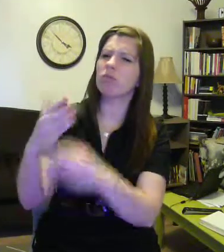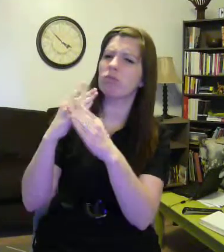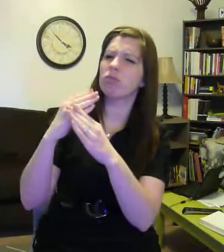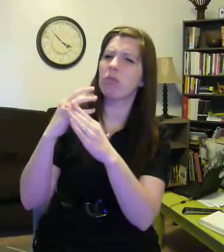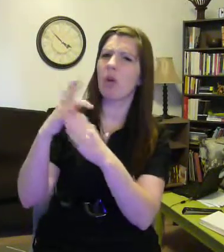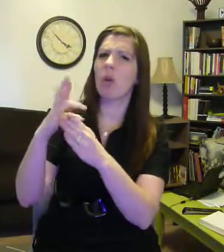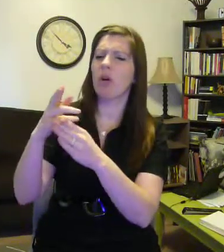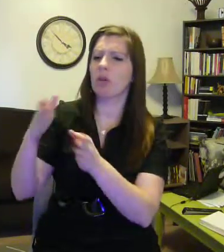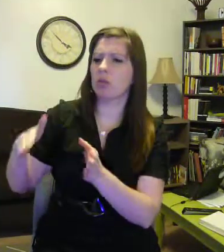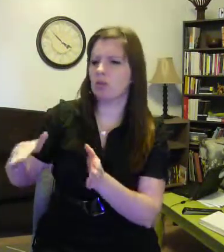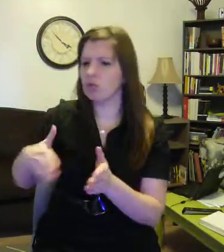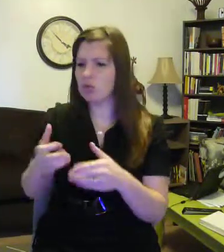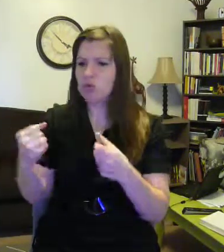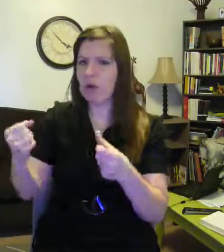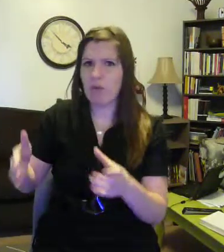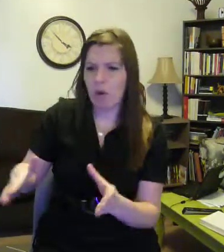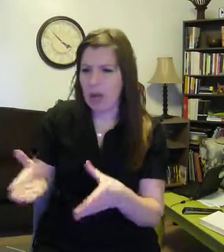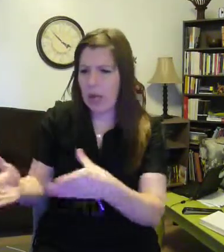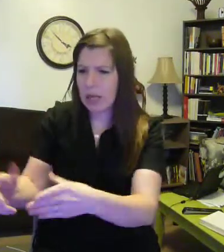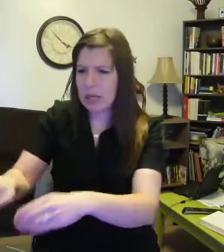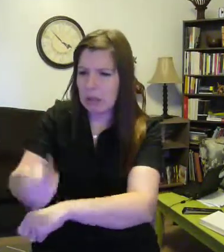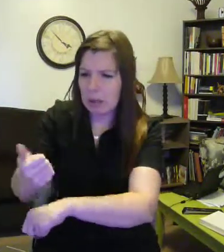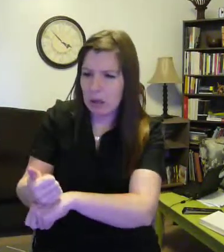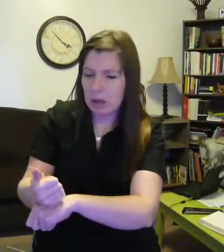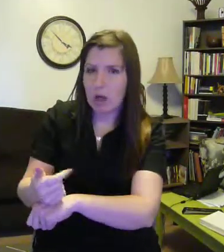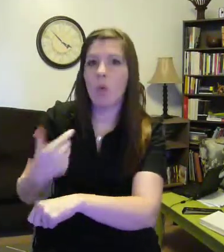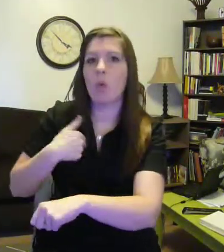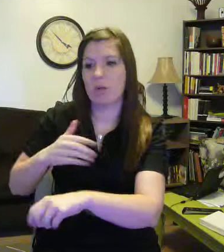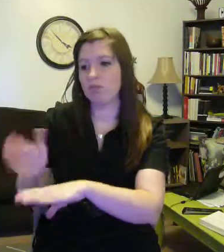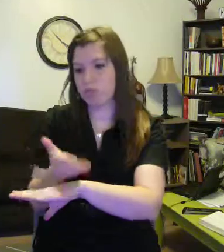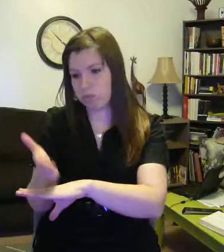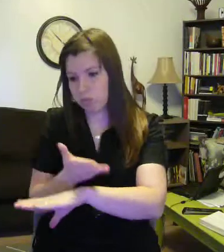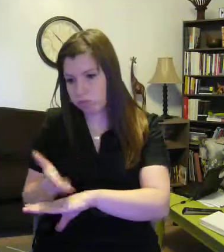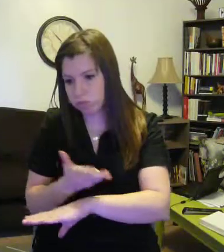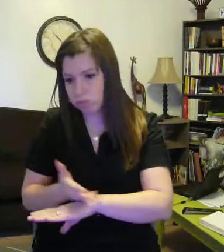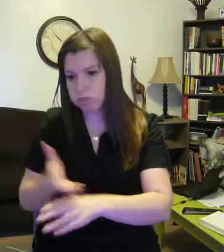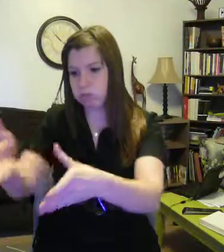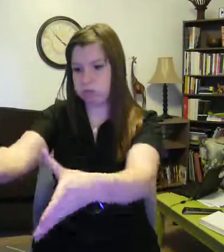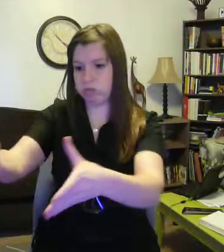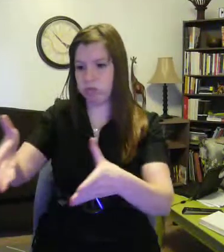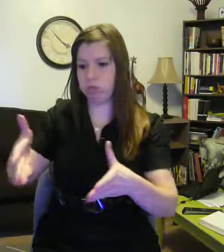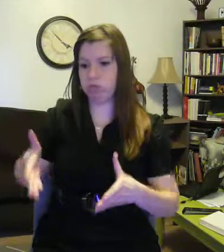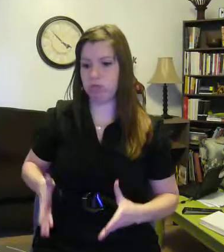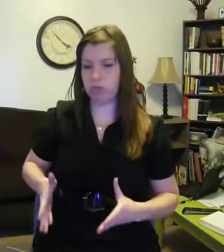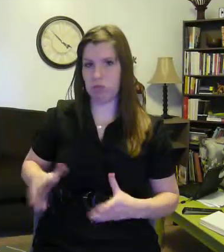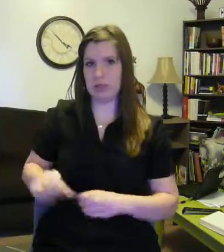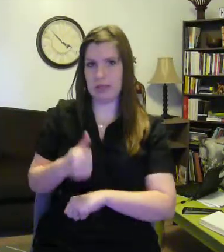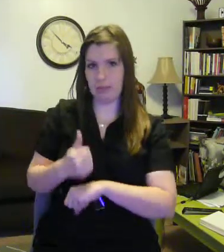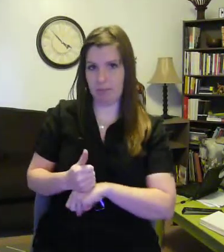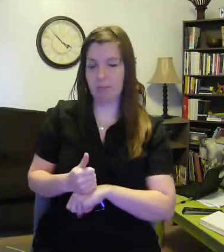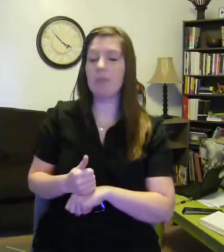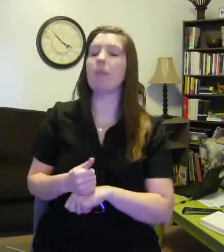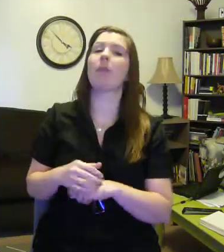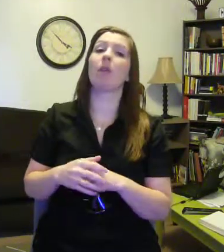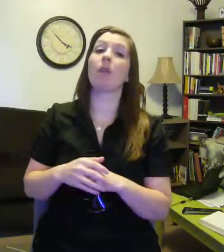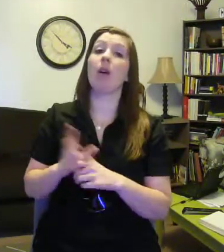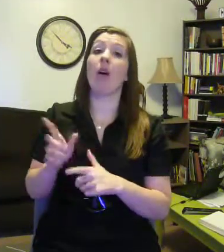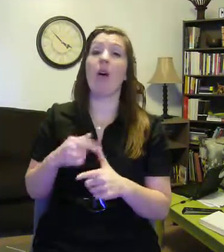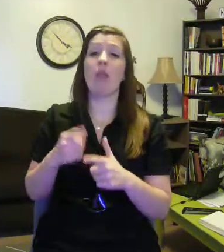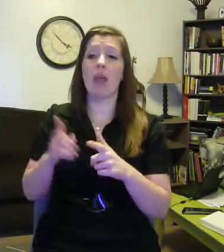in, we excavate and put the driveway down. The next part of the process is clearing the land around the site